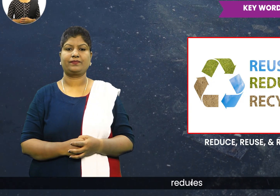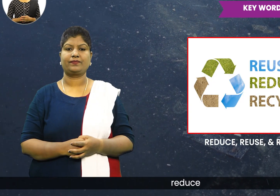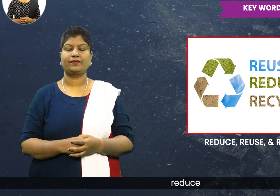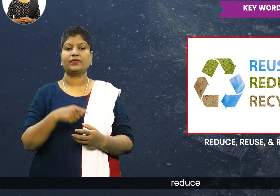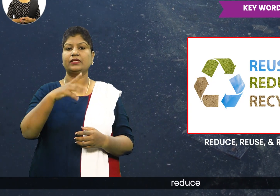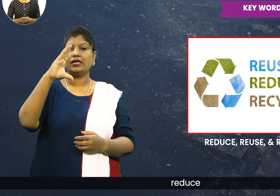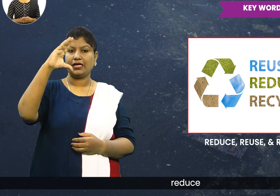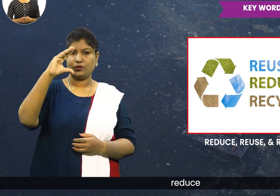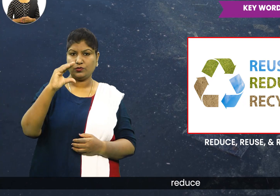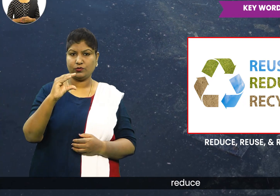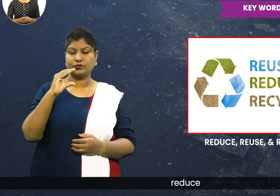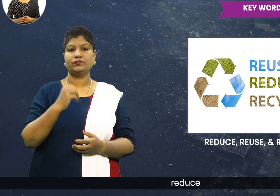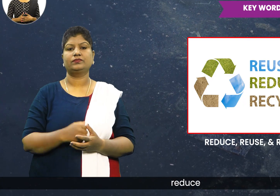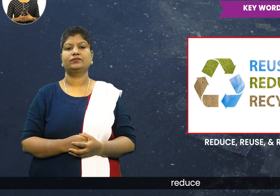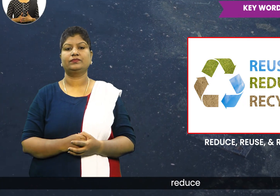reduce,